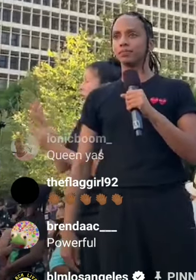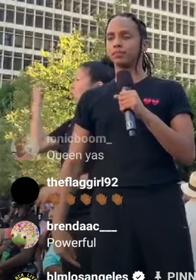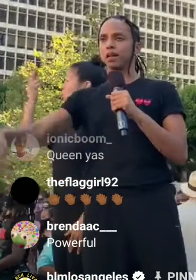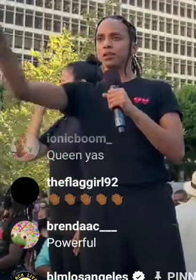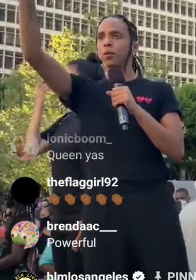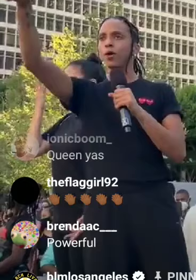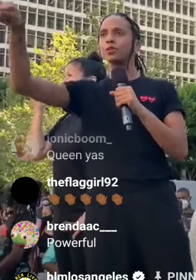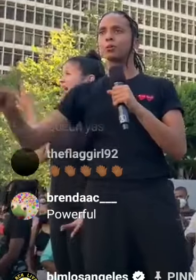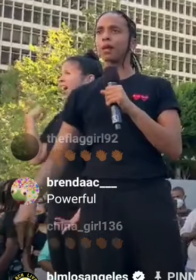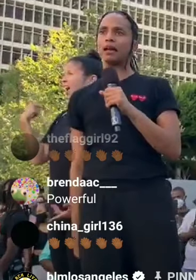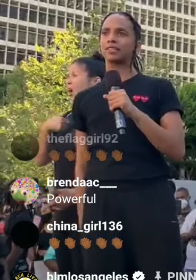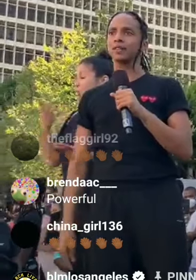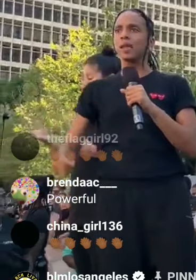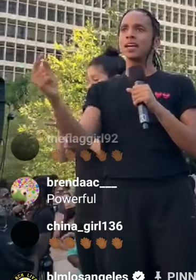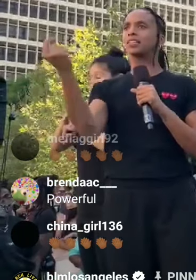and on that flight,